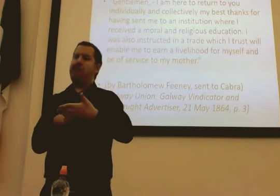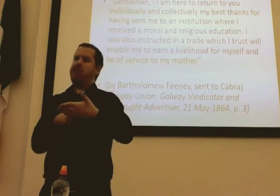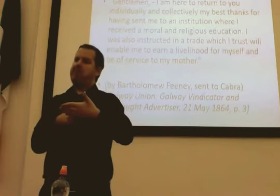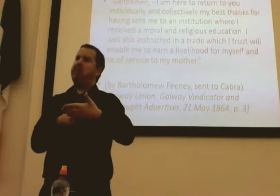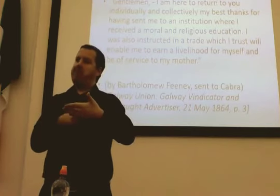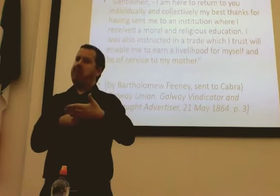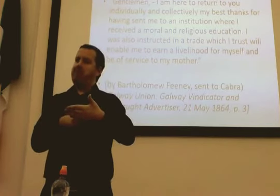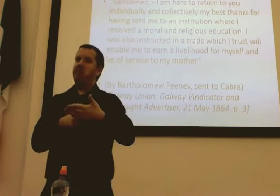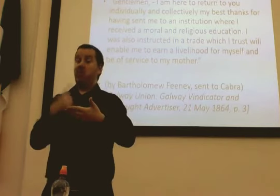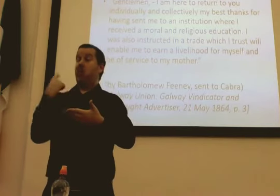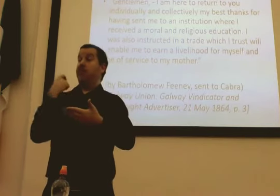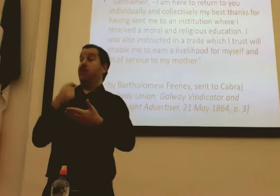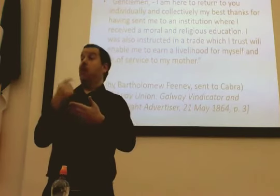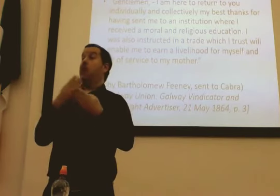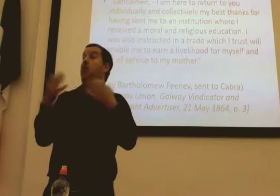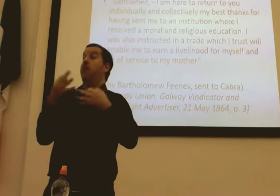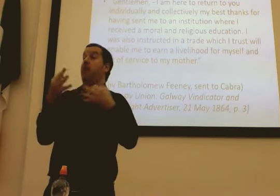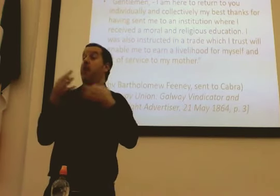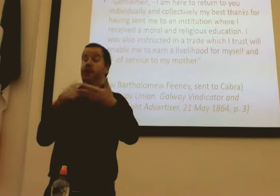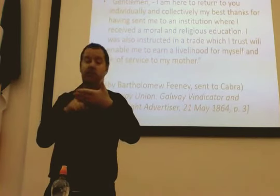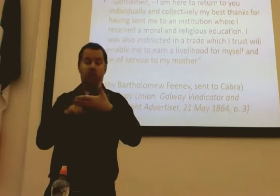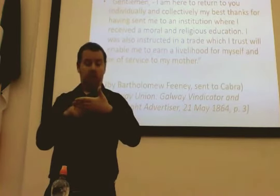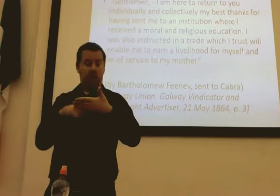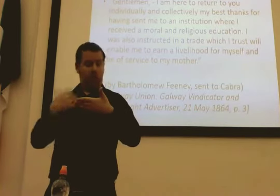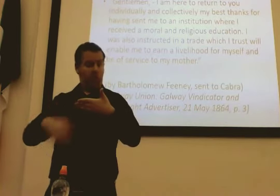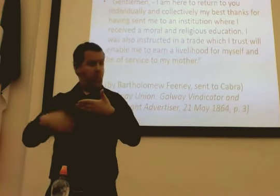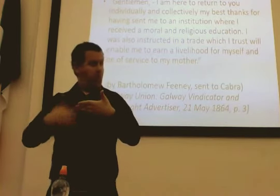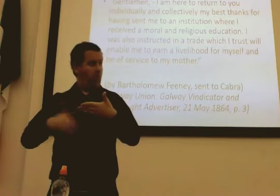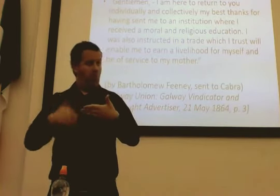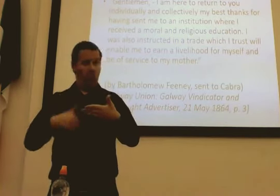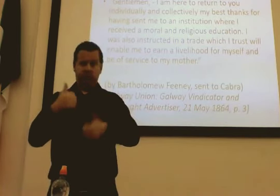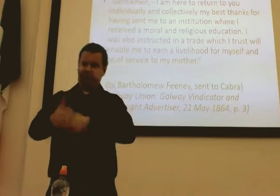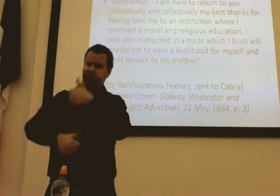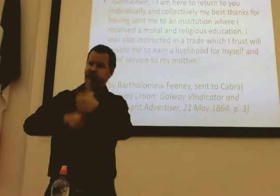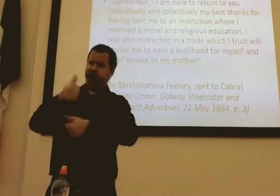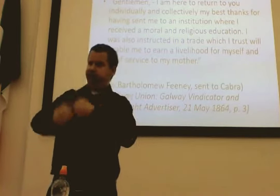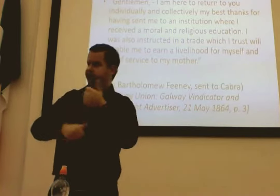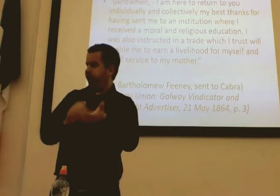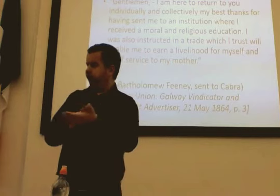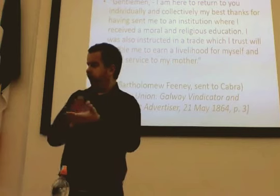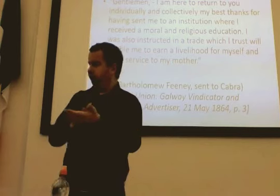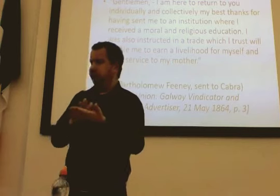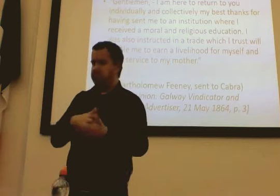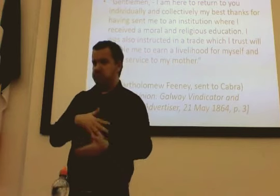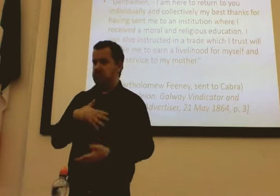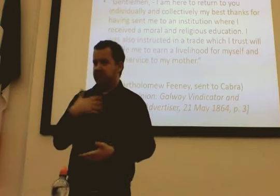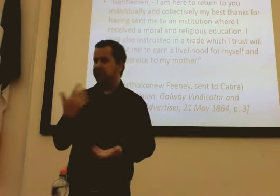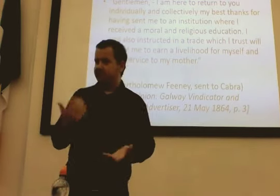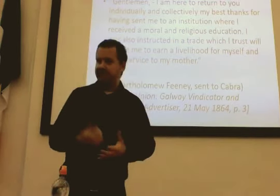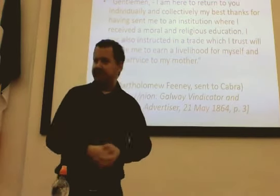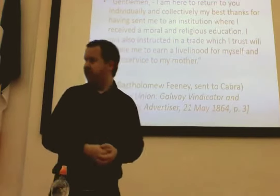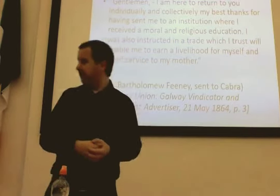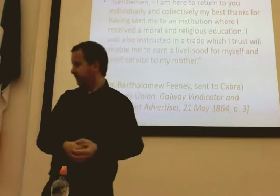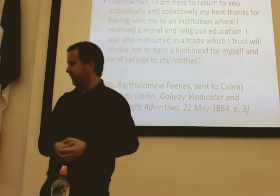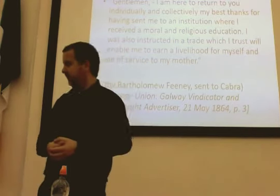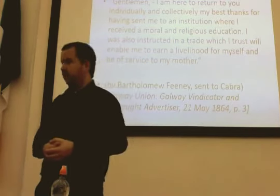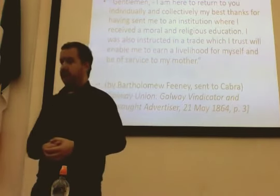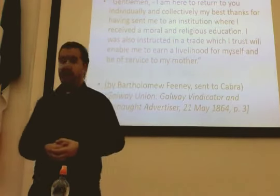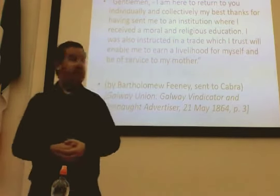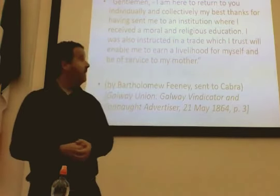to attain this education. So the Board of Guardians were very impressed with this, in fact, this man is so grateful, and